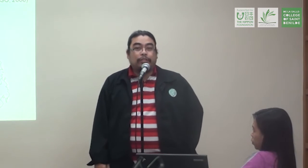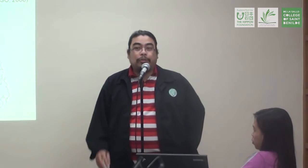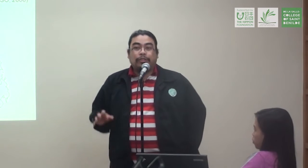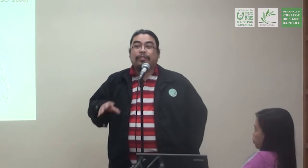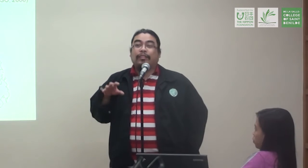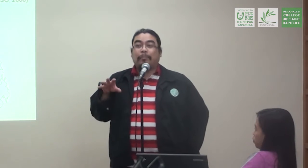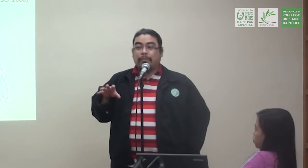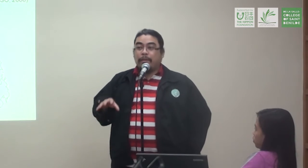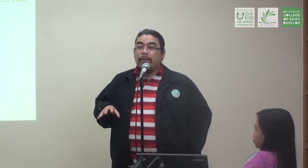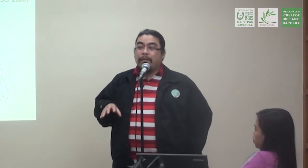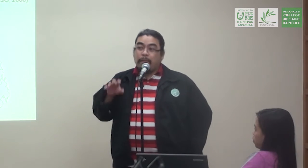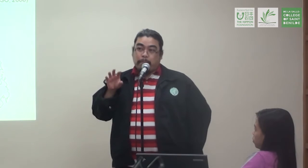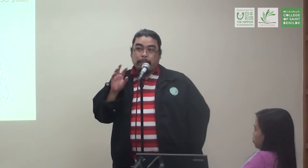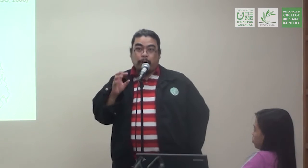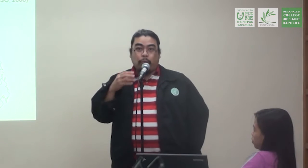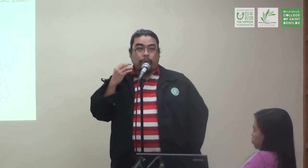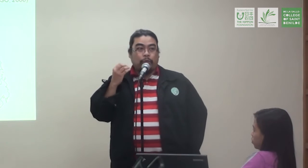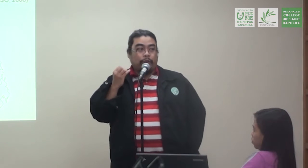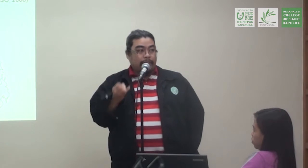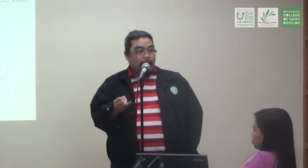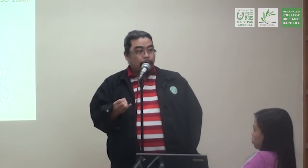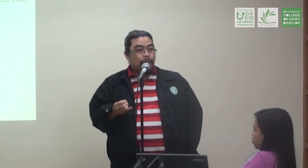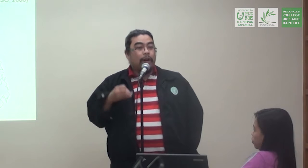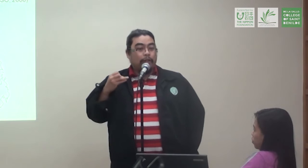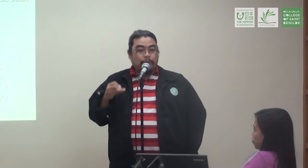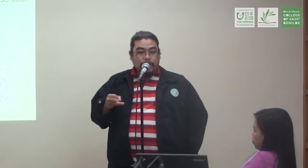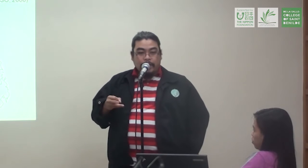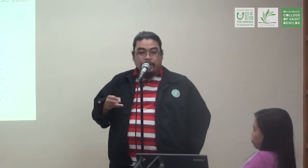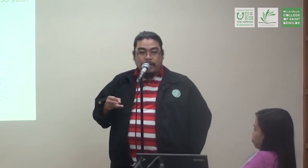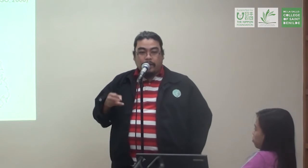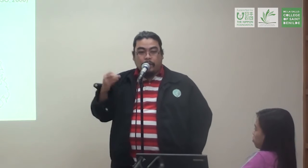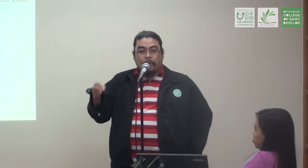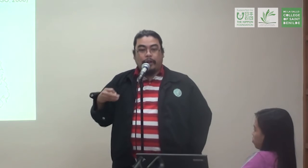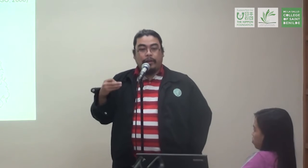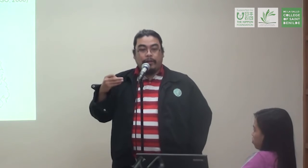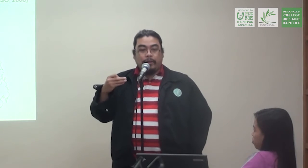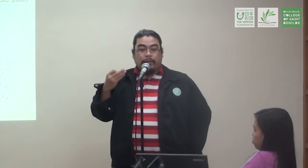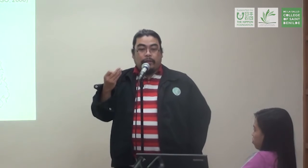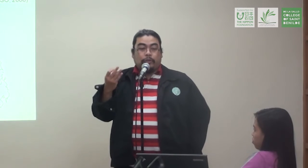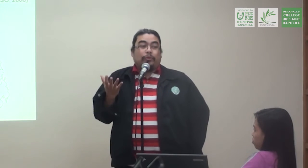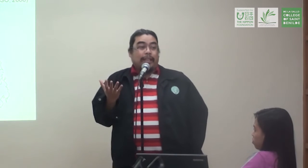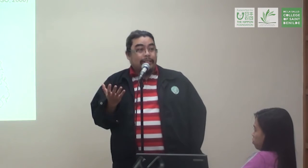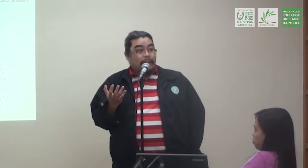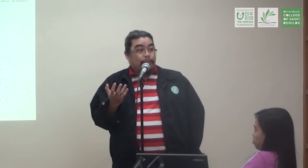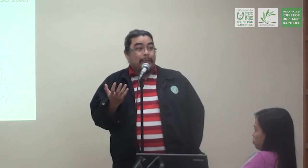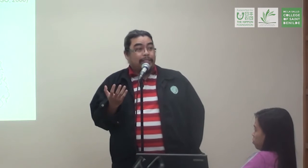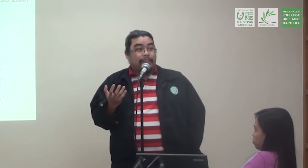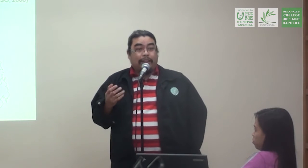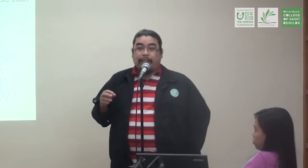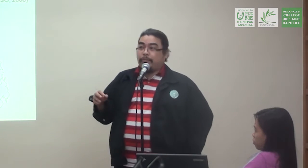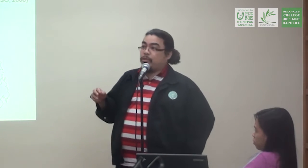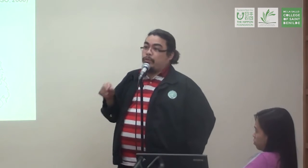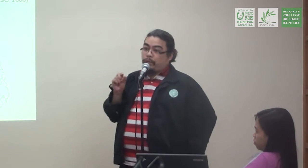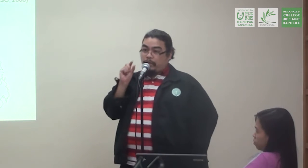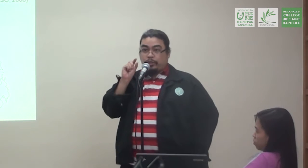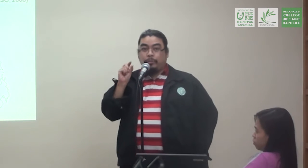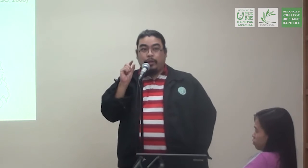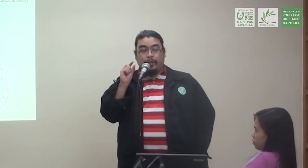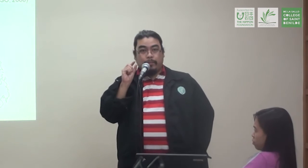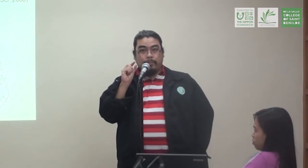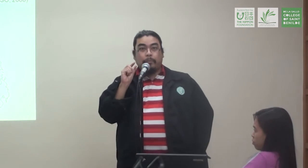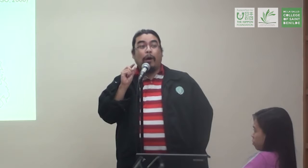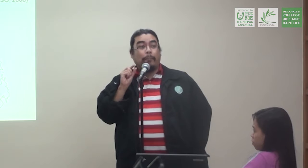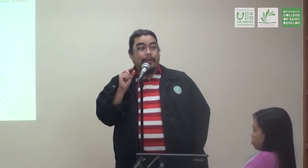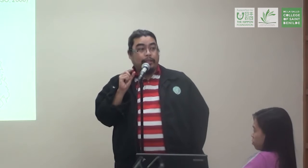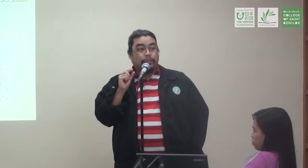30.91% constitutes people who are deaf, hard of hearing, or totally deaf, basically. So,